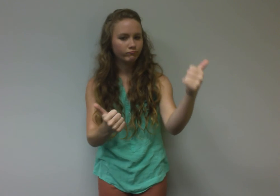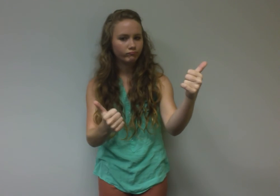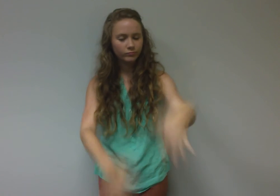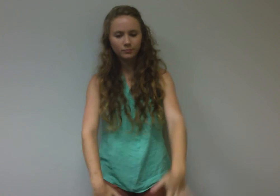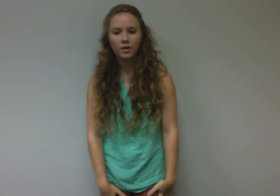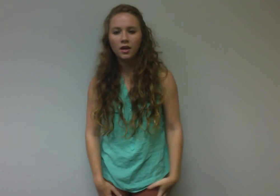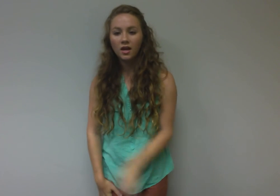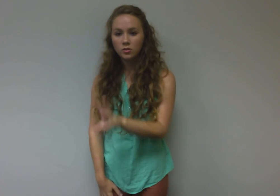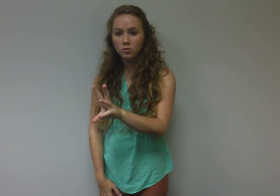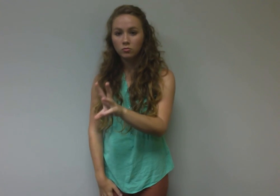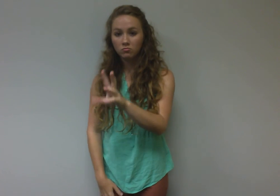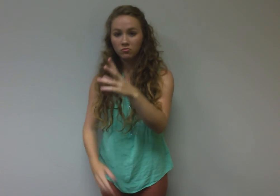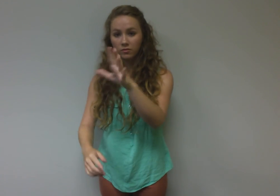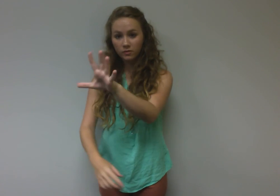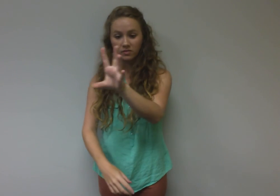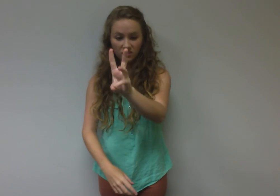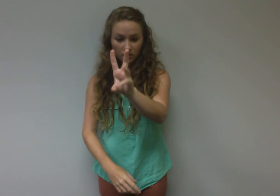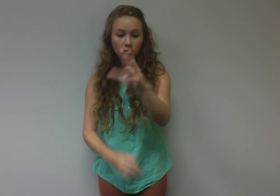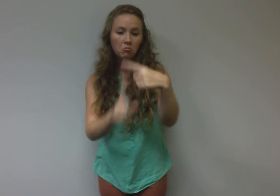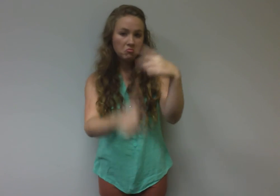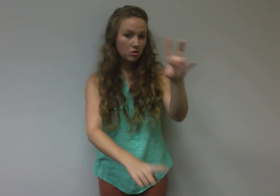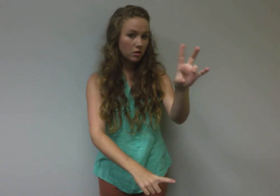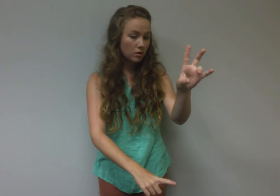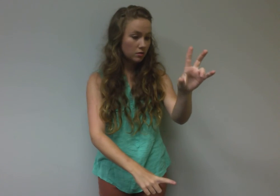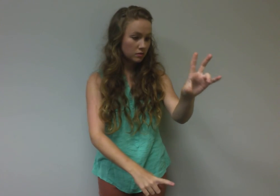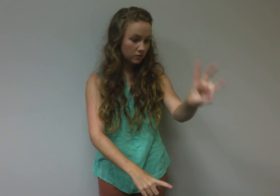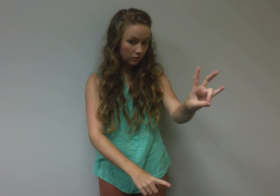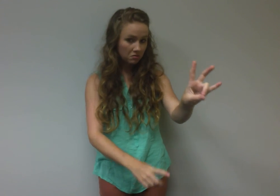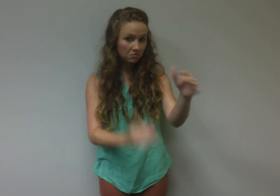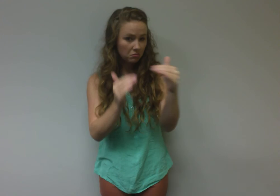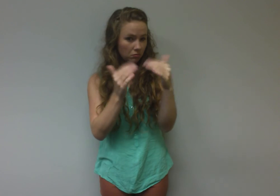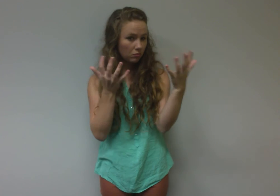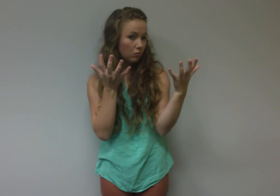if you understand what we did, ready to try the level 2 addition problems. Have fun.